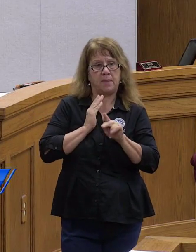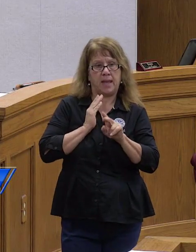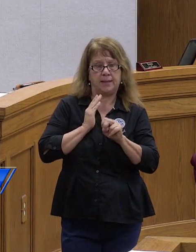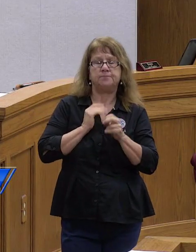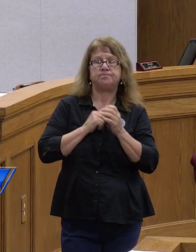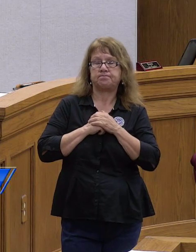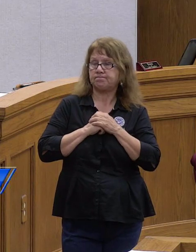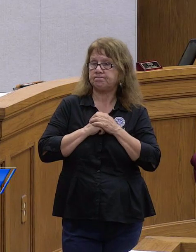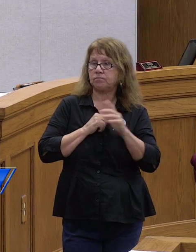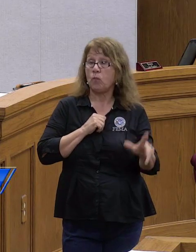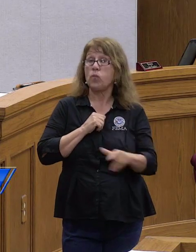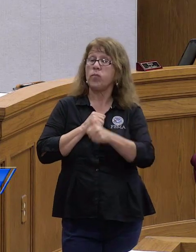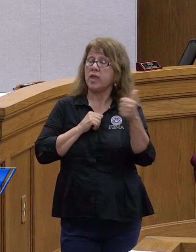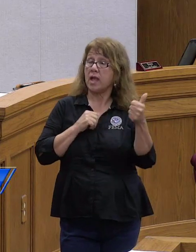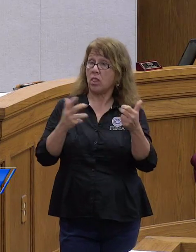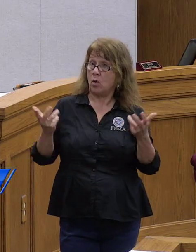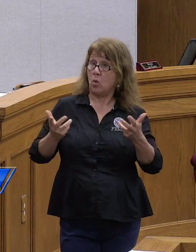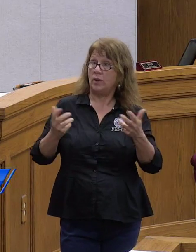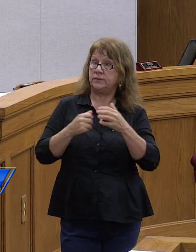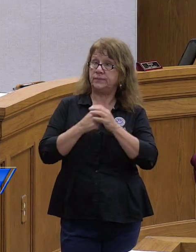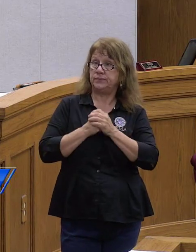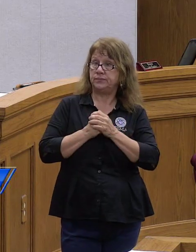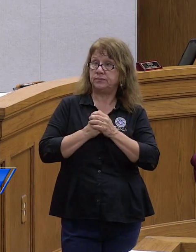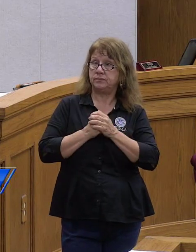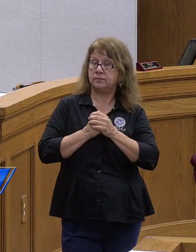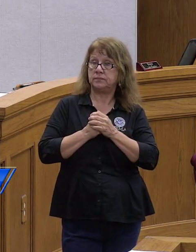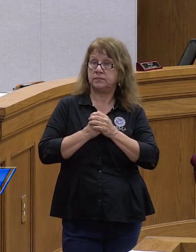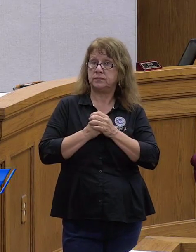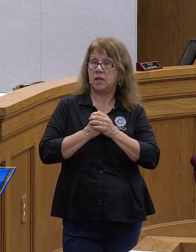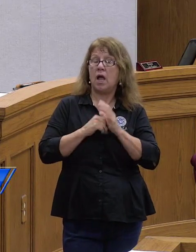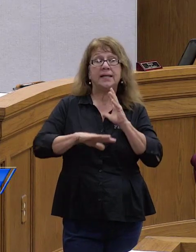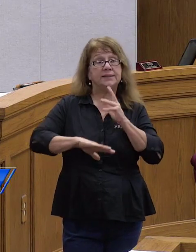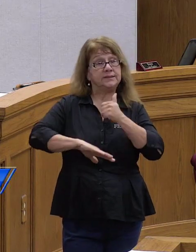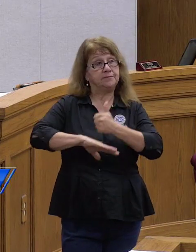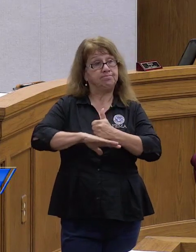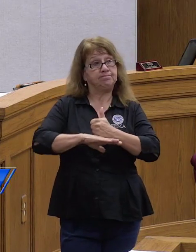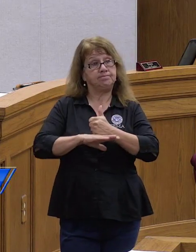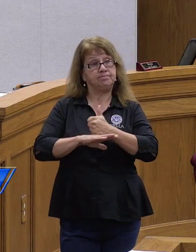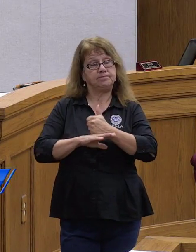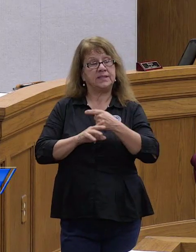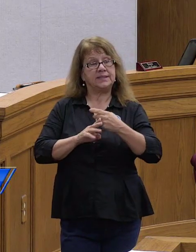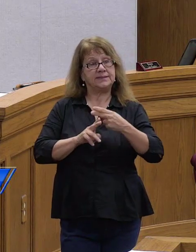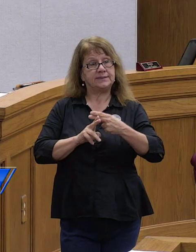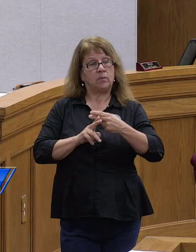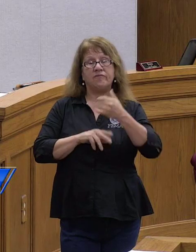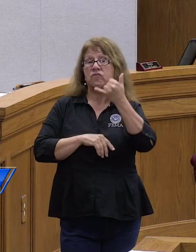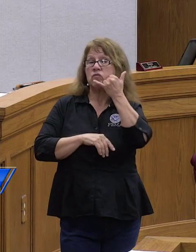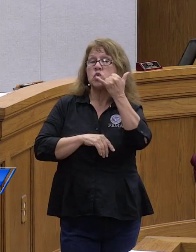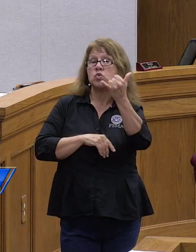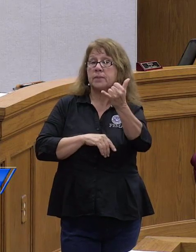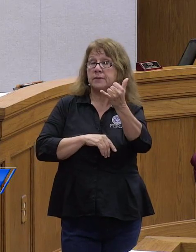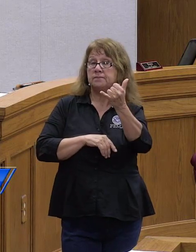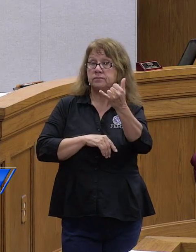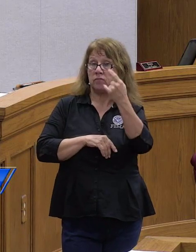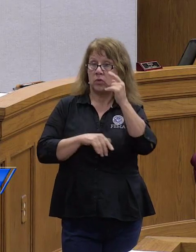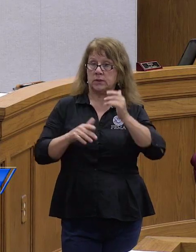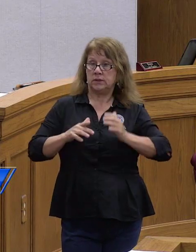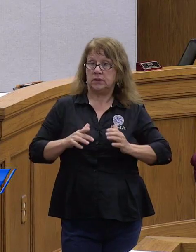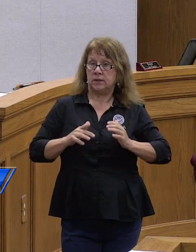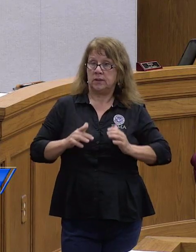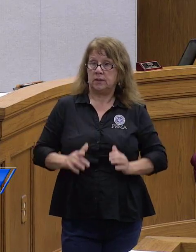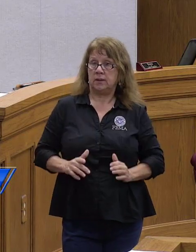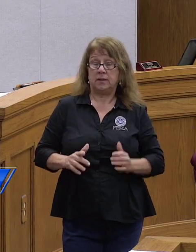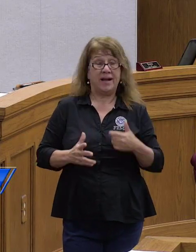One other item I'd like to mention to you is we did set up a temporary phone number for customers who